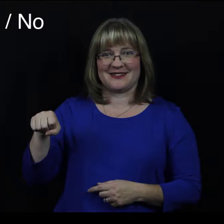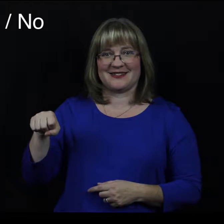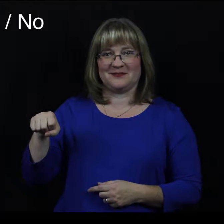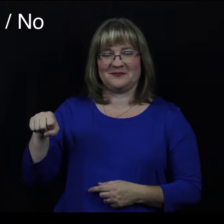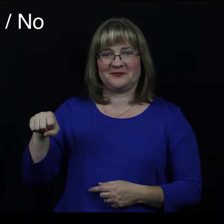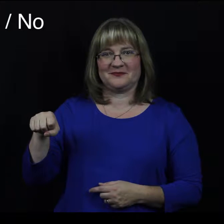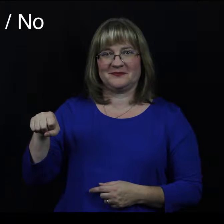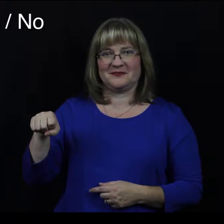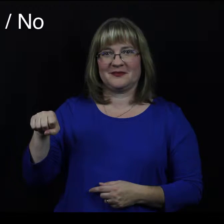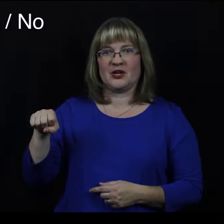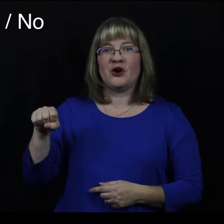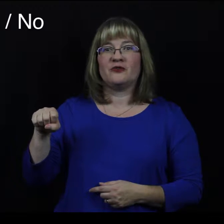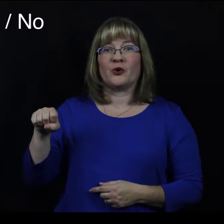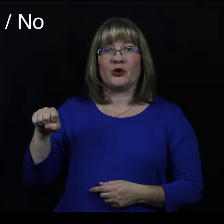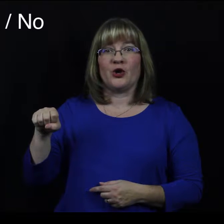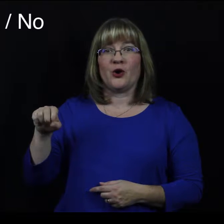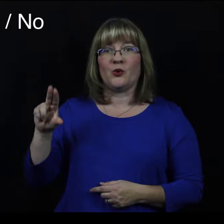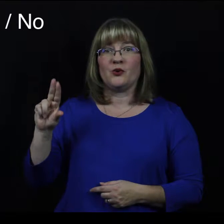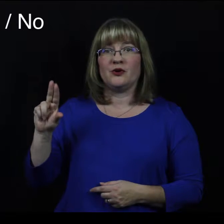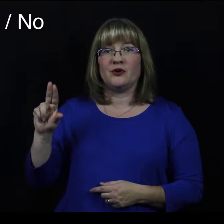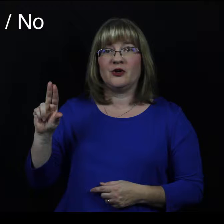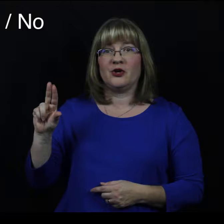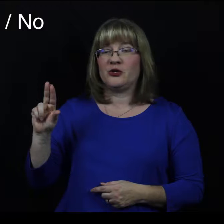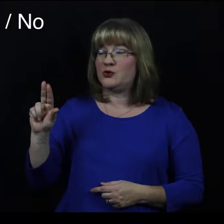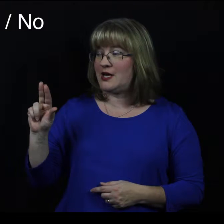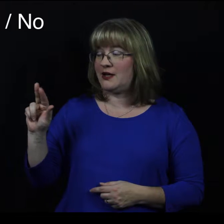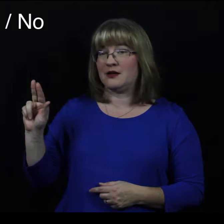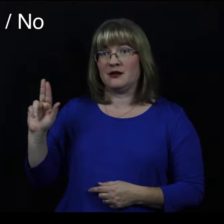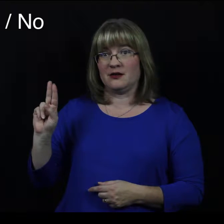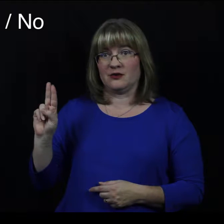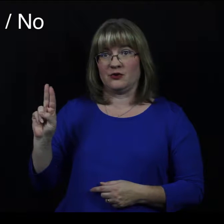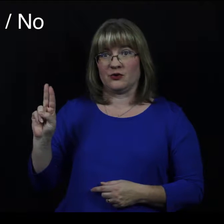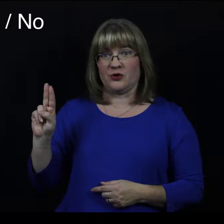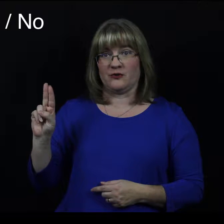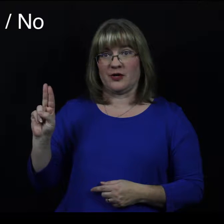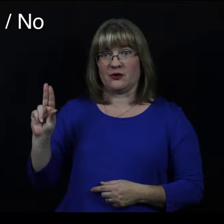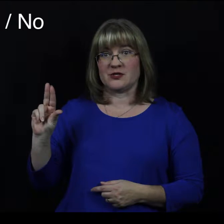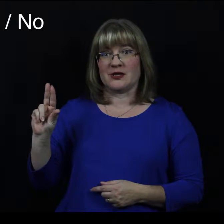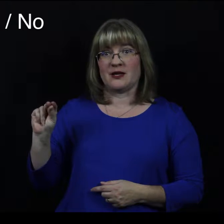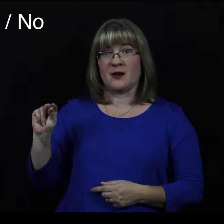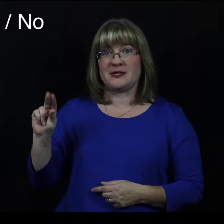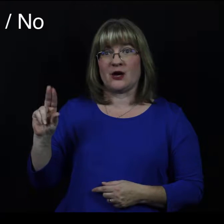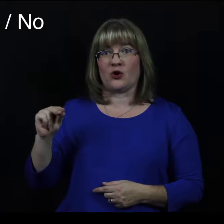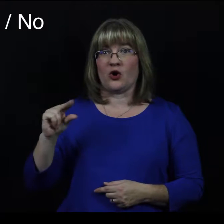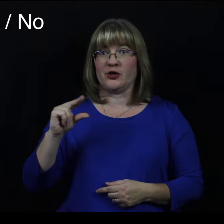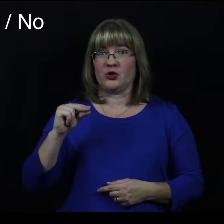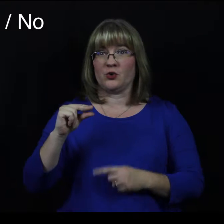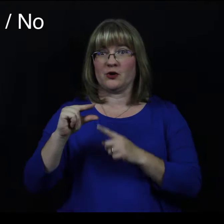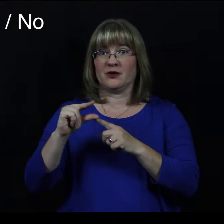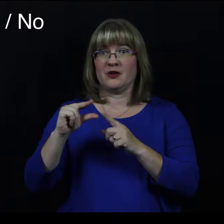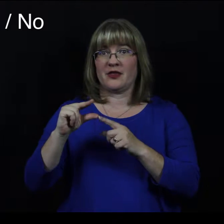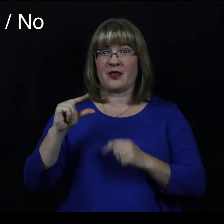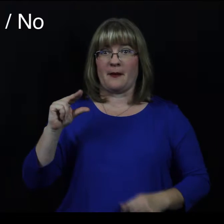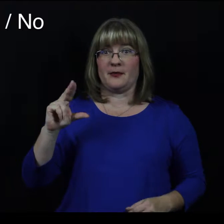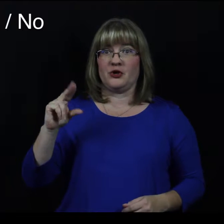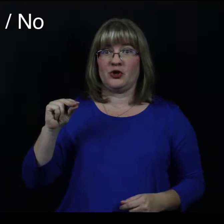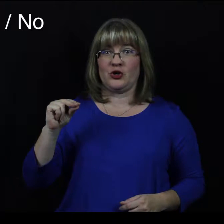Yes. For no, you take your U fingers and they come down on your thumb.